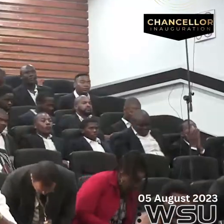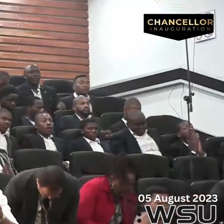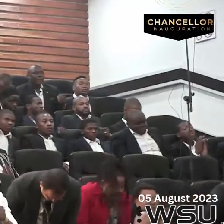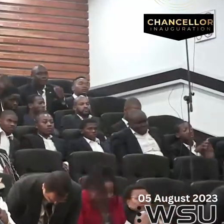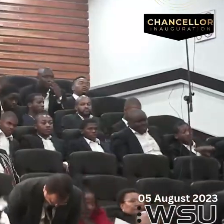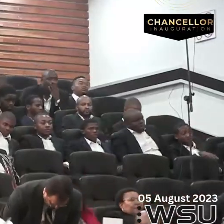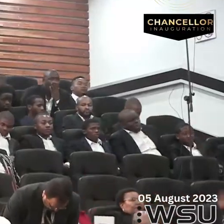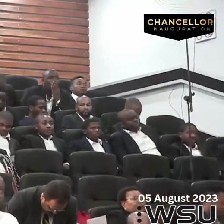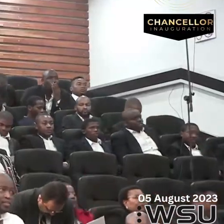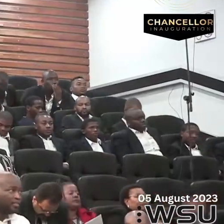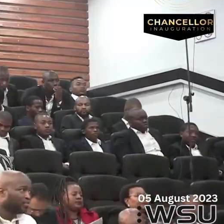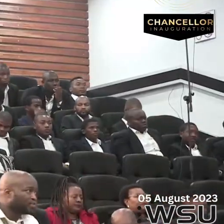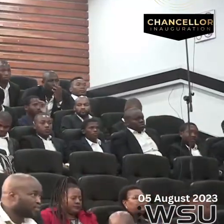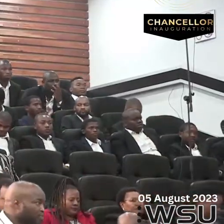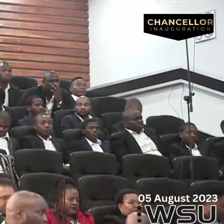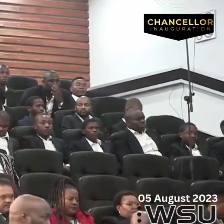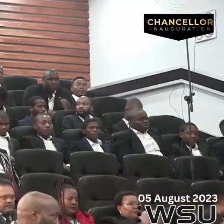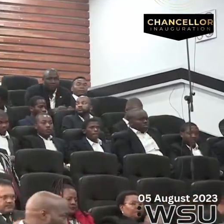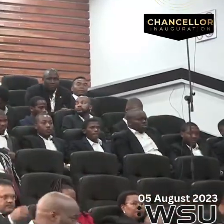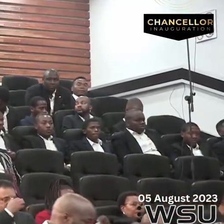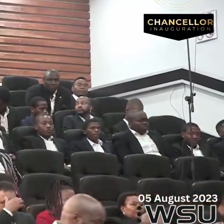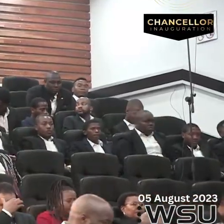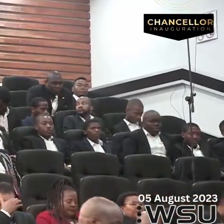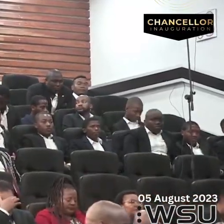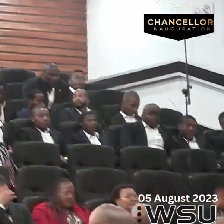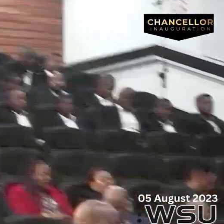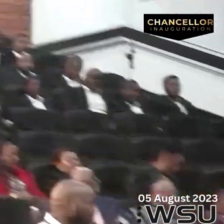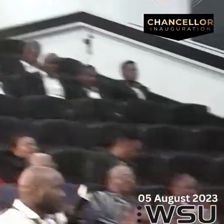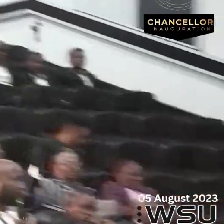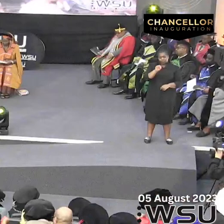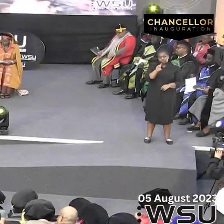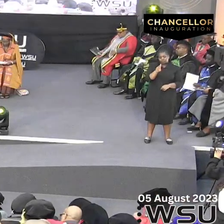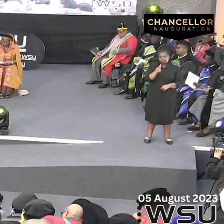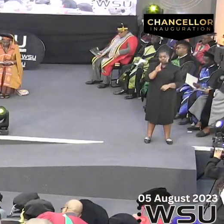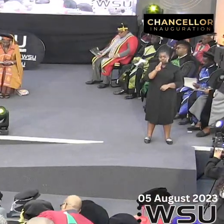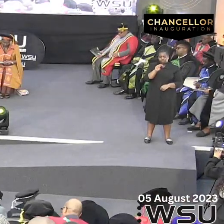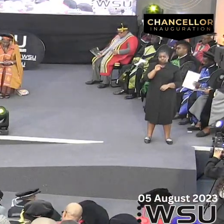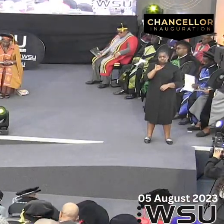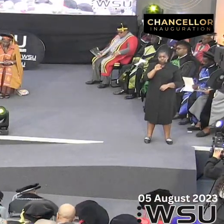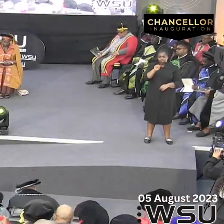I read Psalm 15.